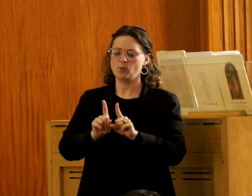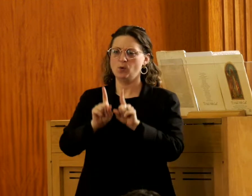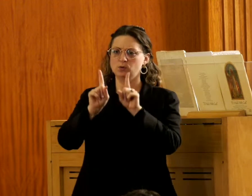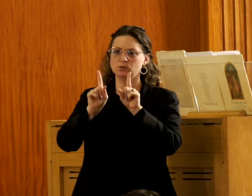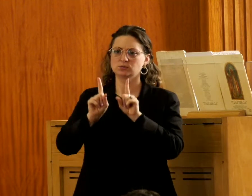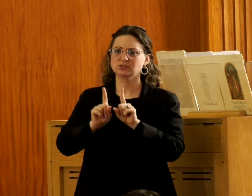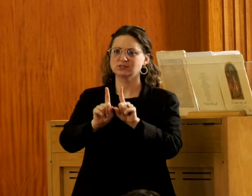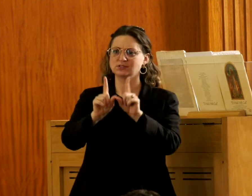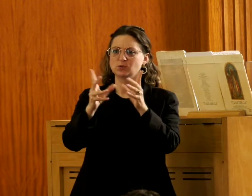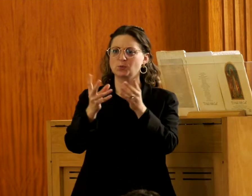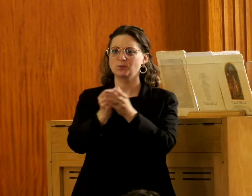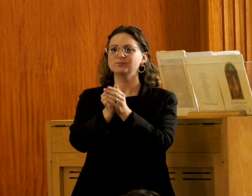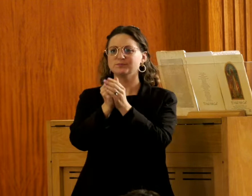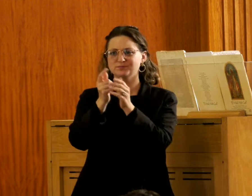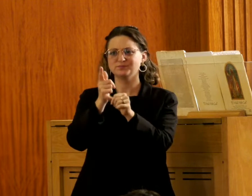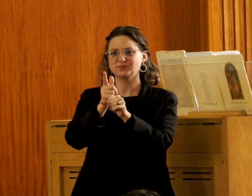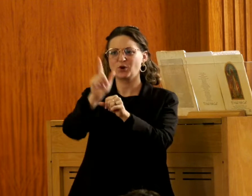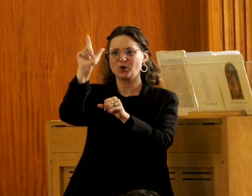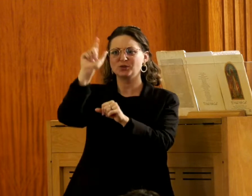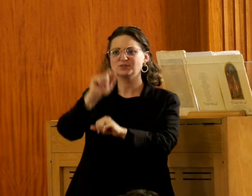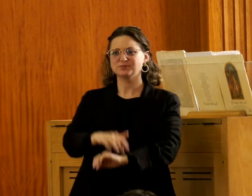her God.